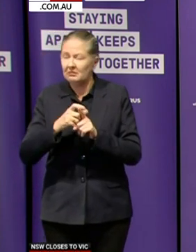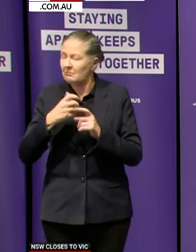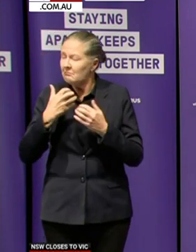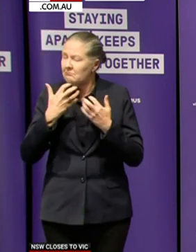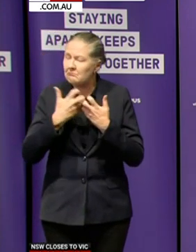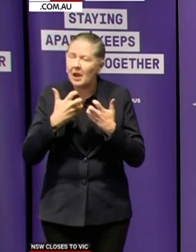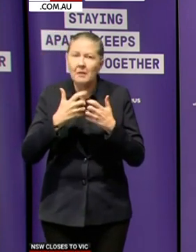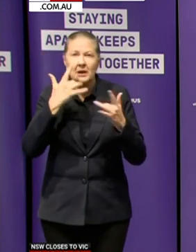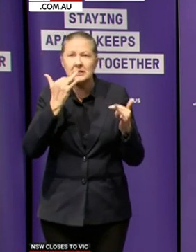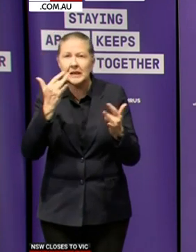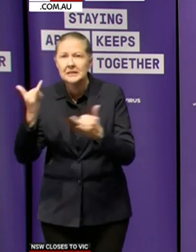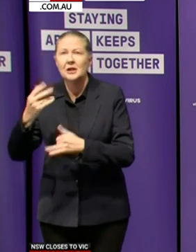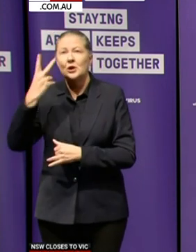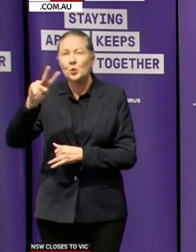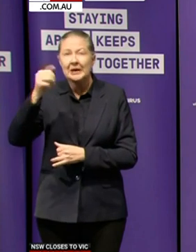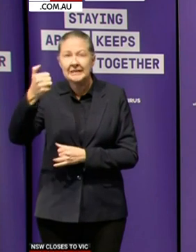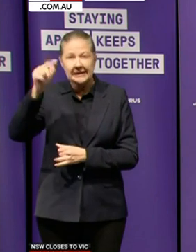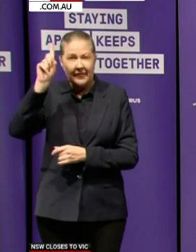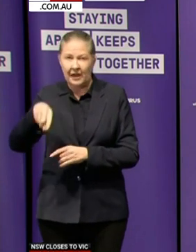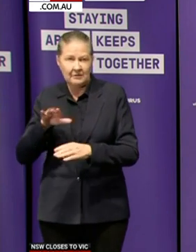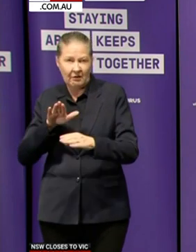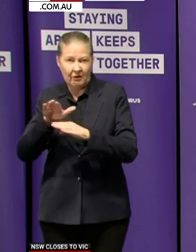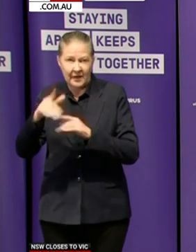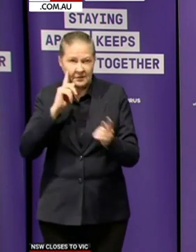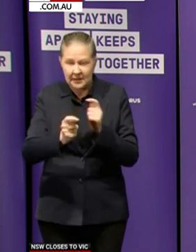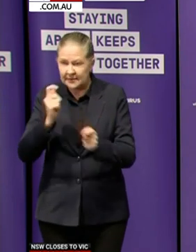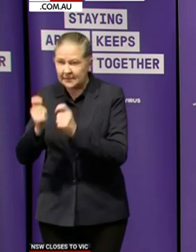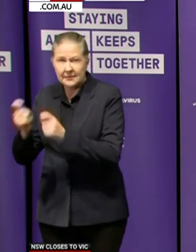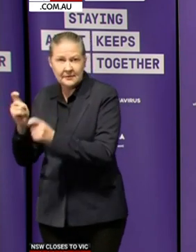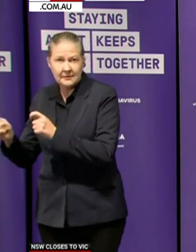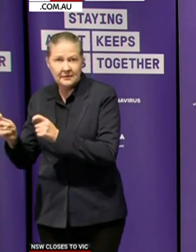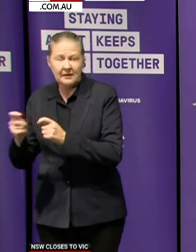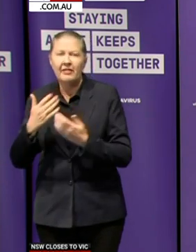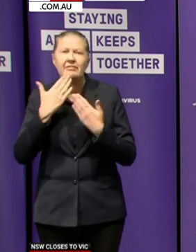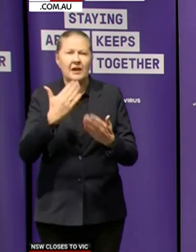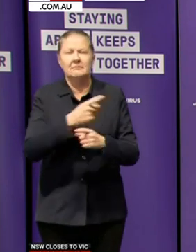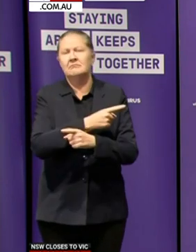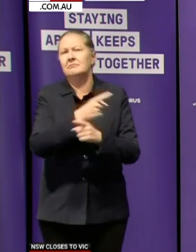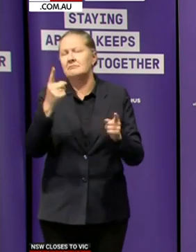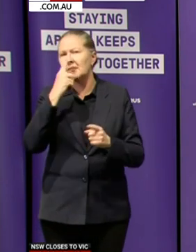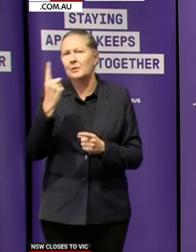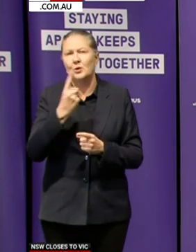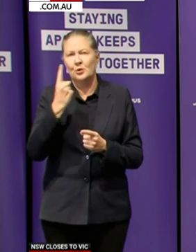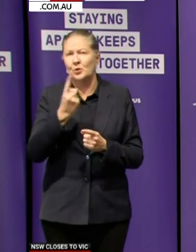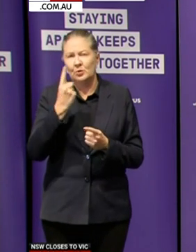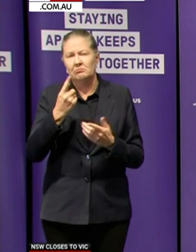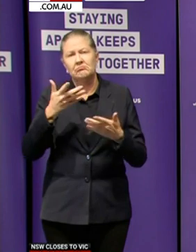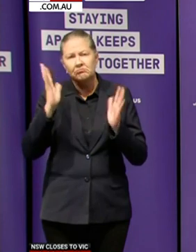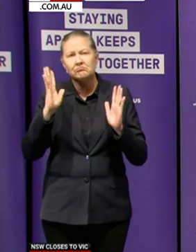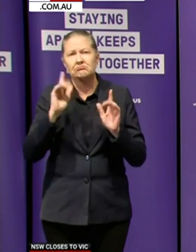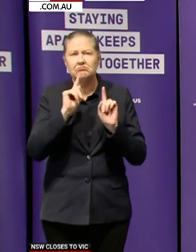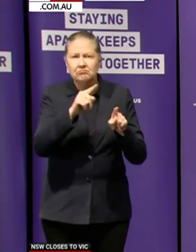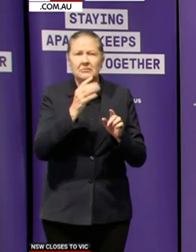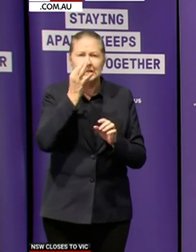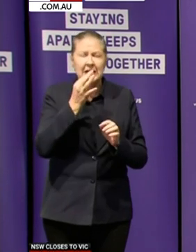26,554 tests, and again let me thank every single Victorian who consented to being tested. It gives us the data that's so important to us,